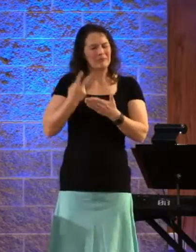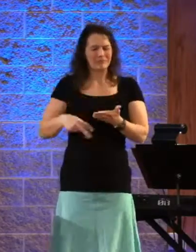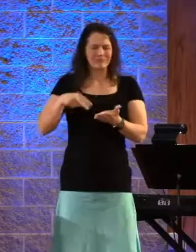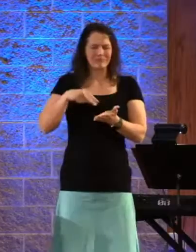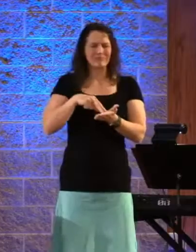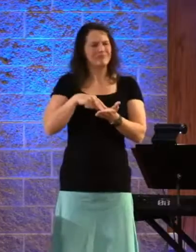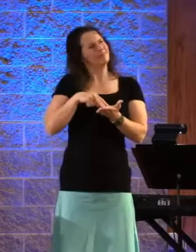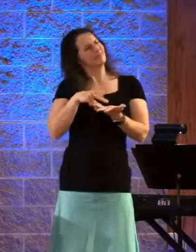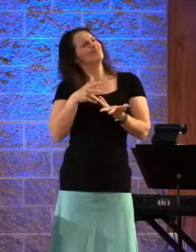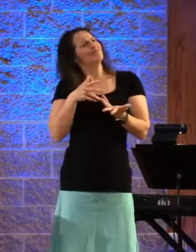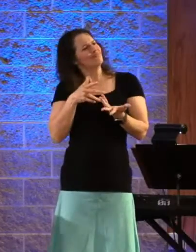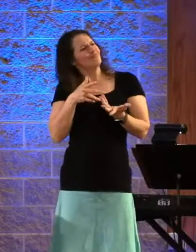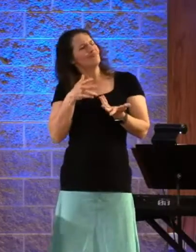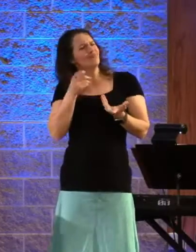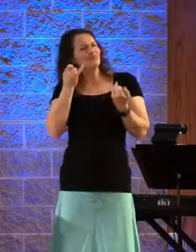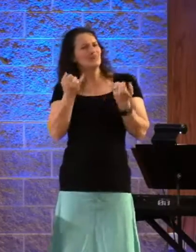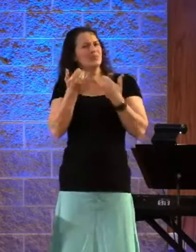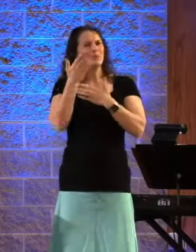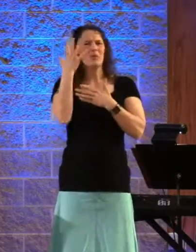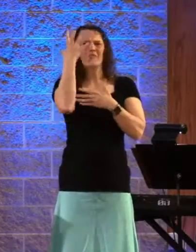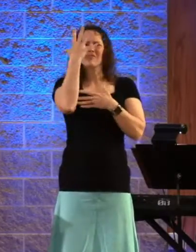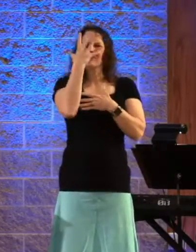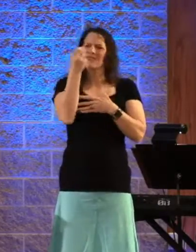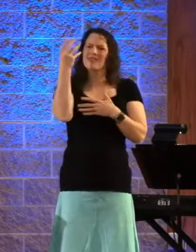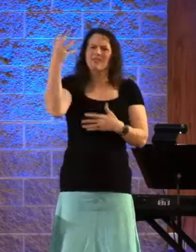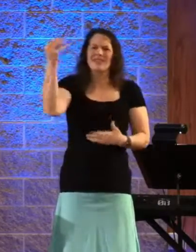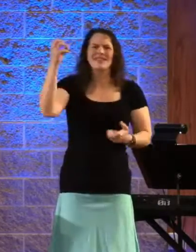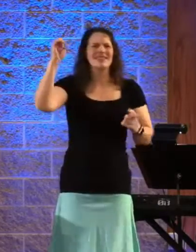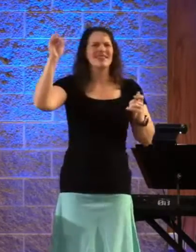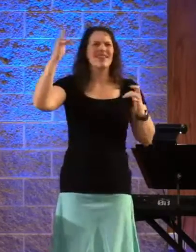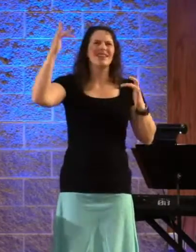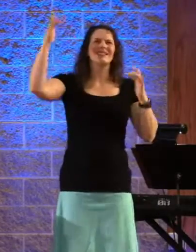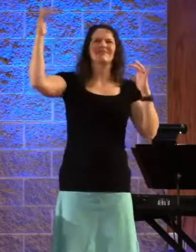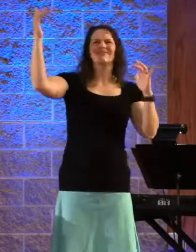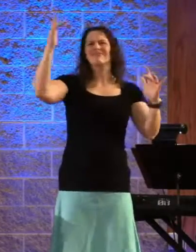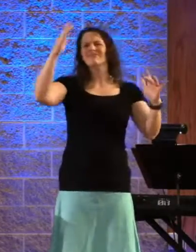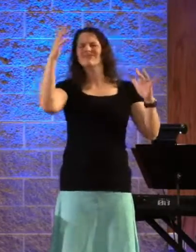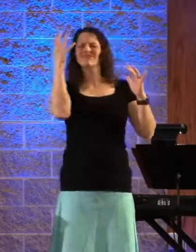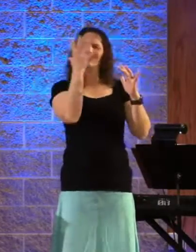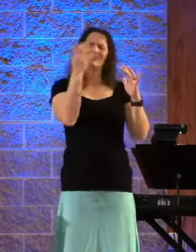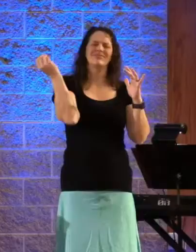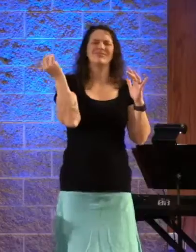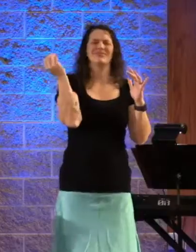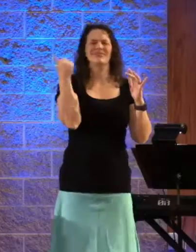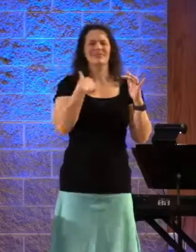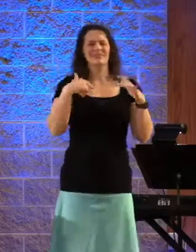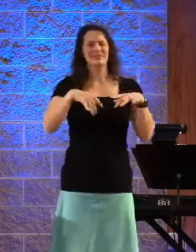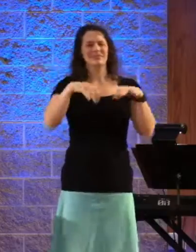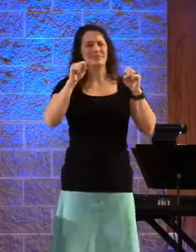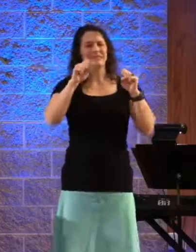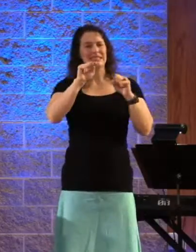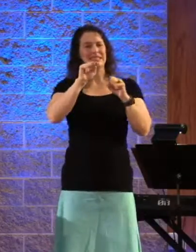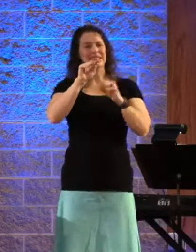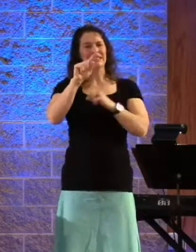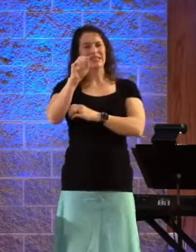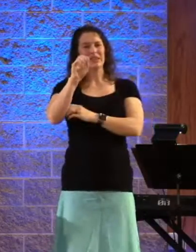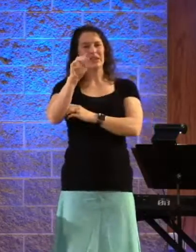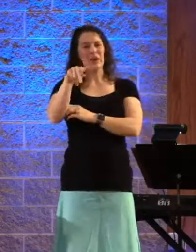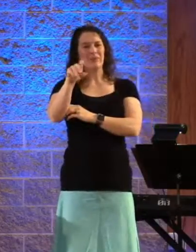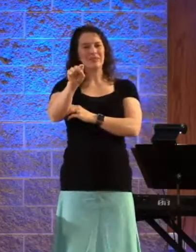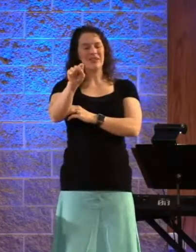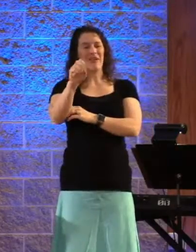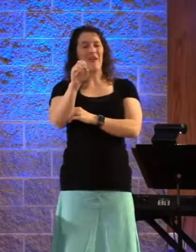we had a beautiful, sunshiny day. I took the T-tops off my car yesterday, and